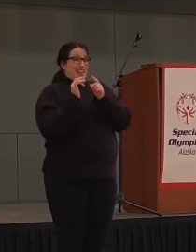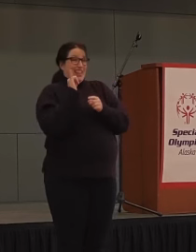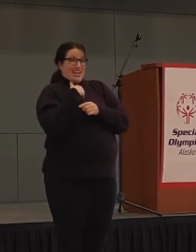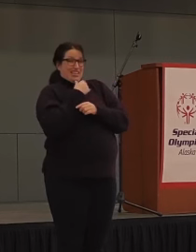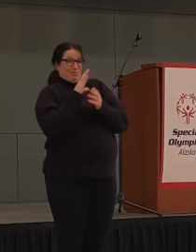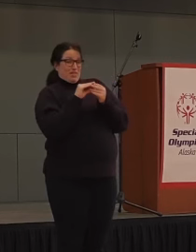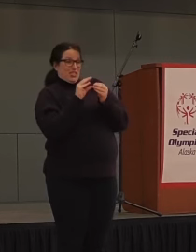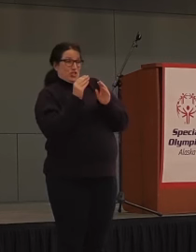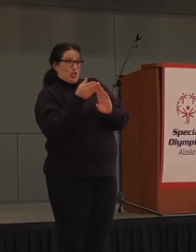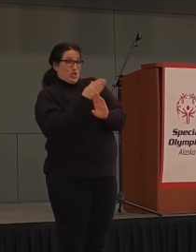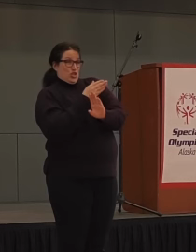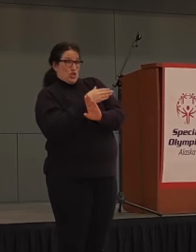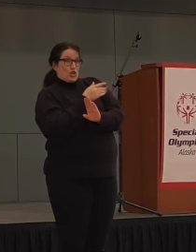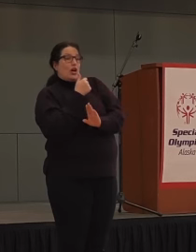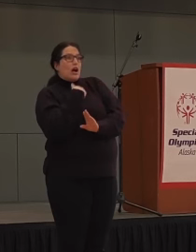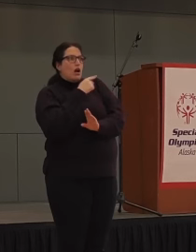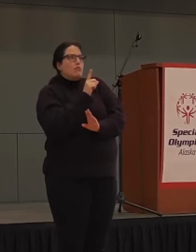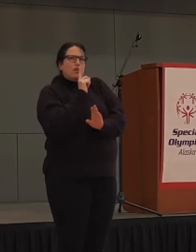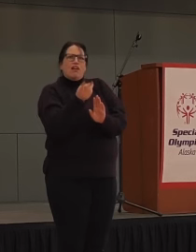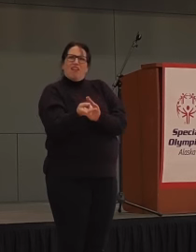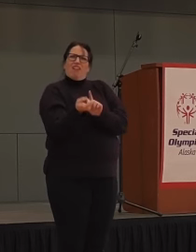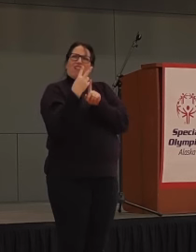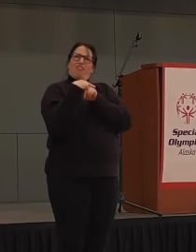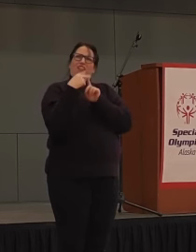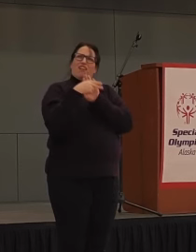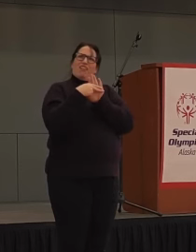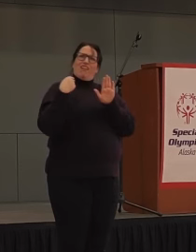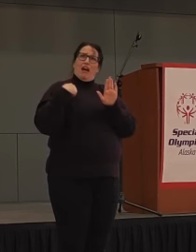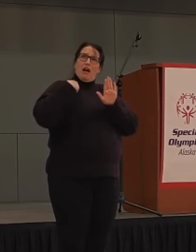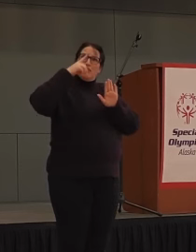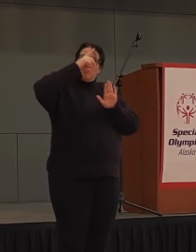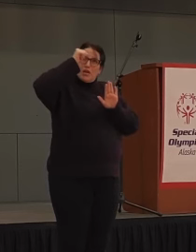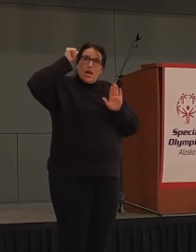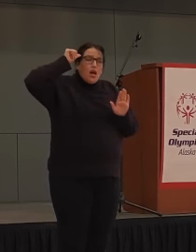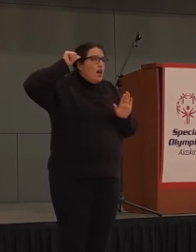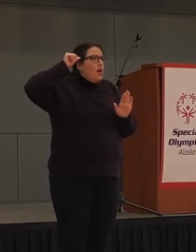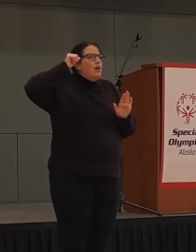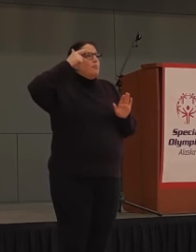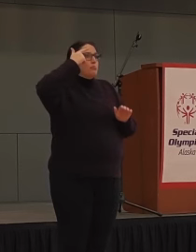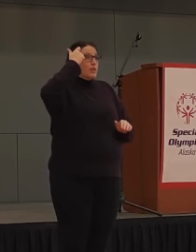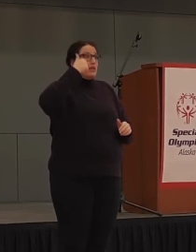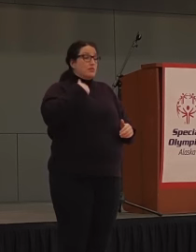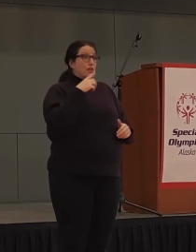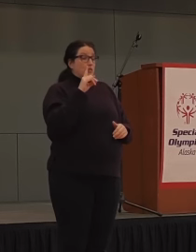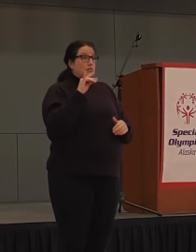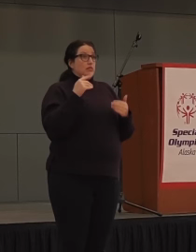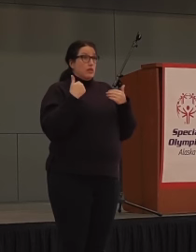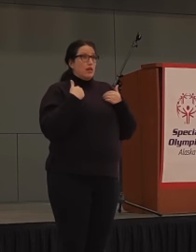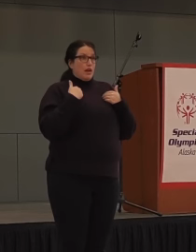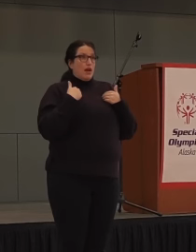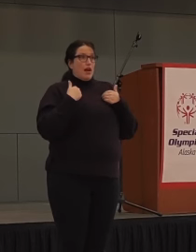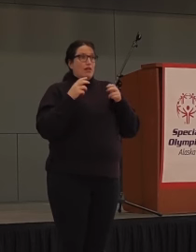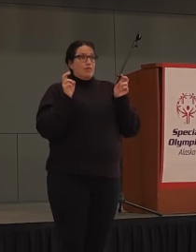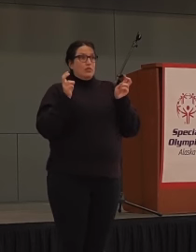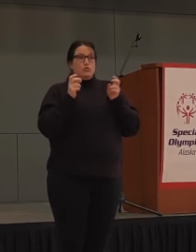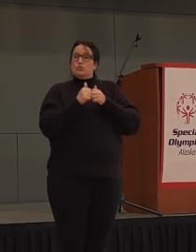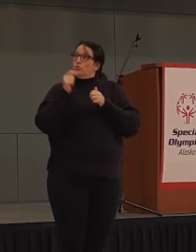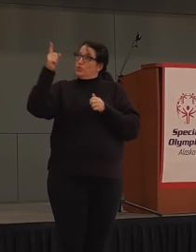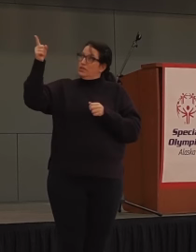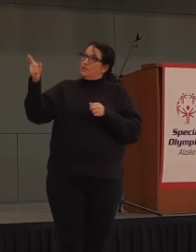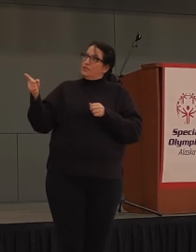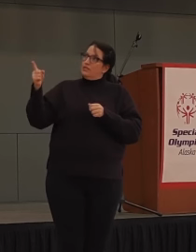because I was struggling with different confusion, memory, self-care issues, etc. But depression is very treatable, as I